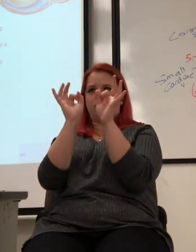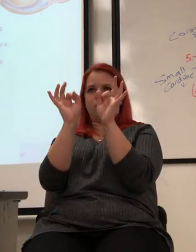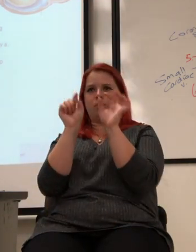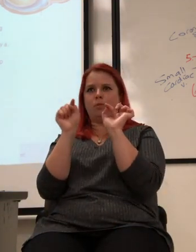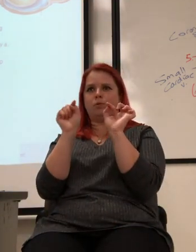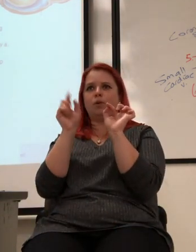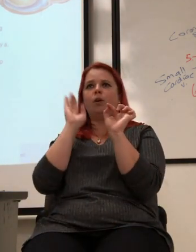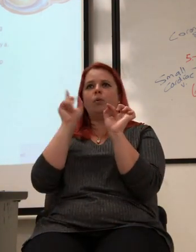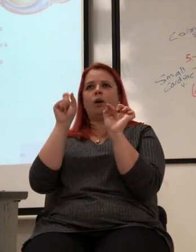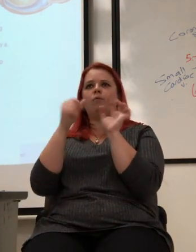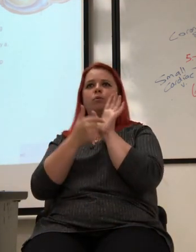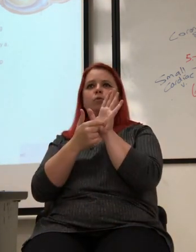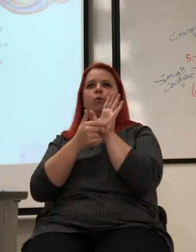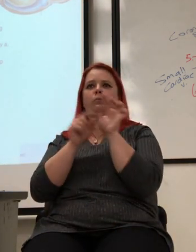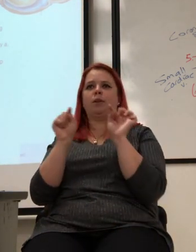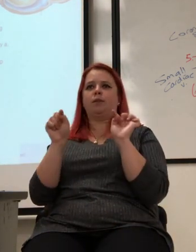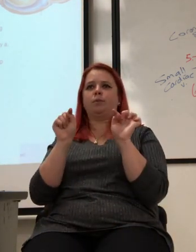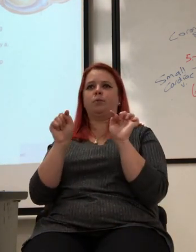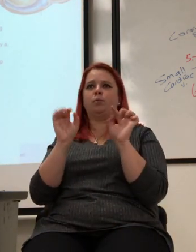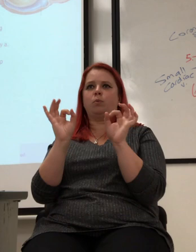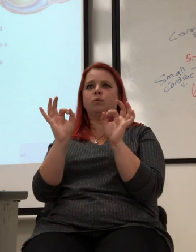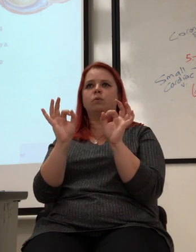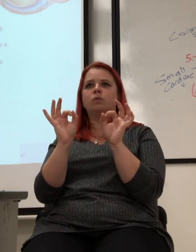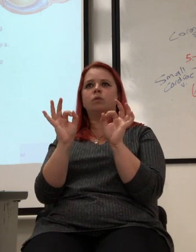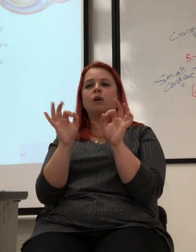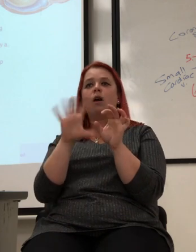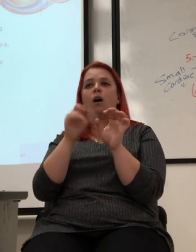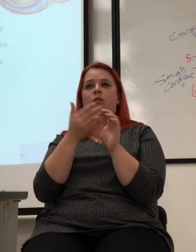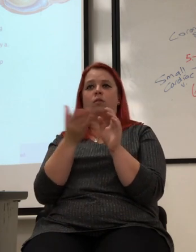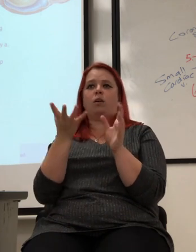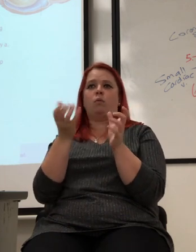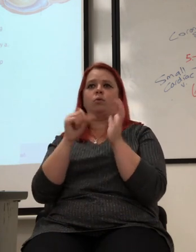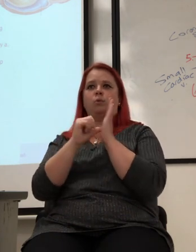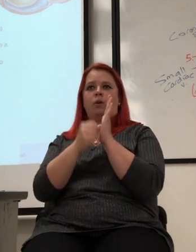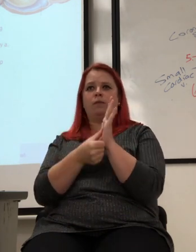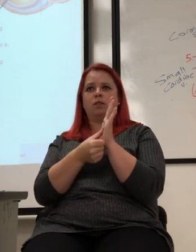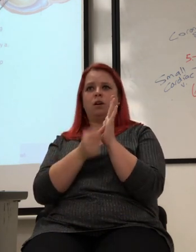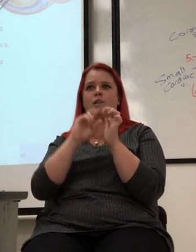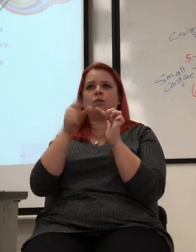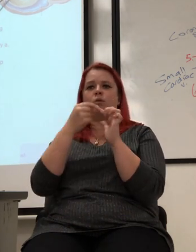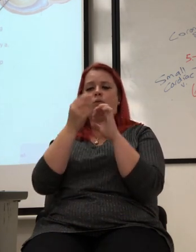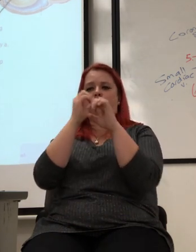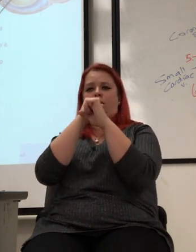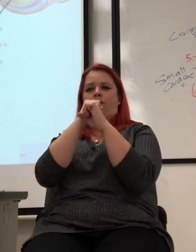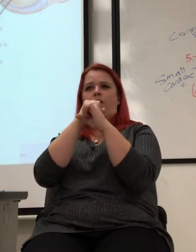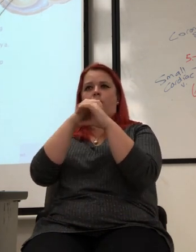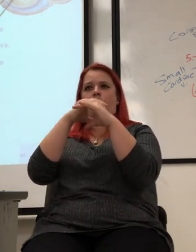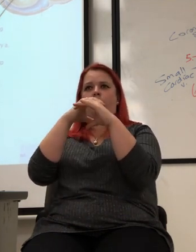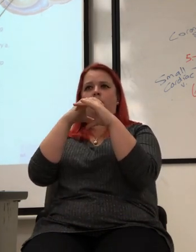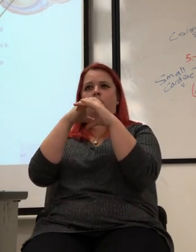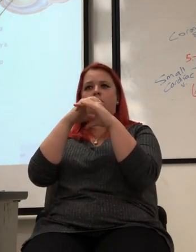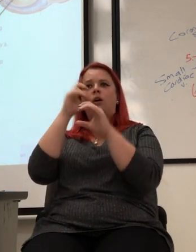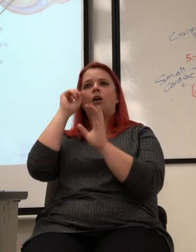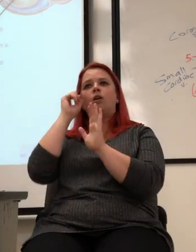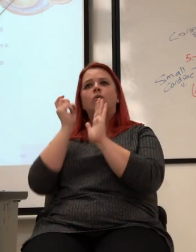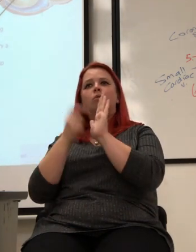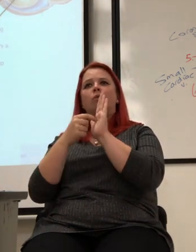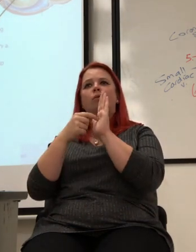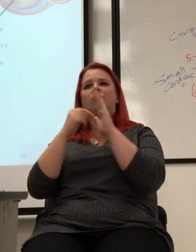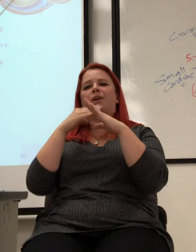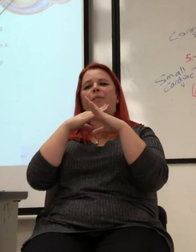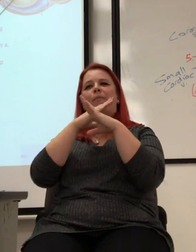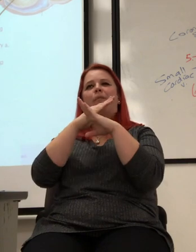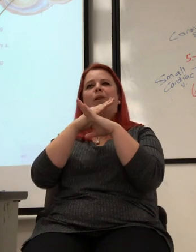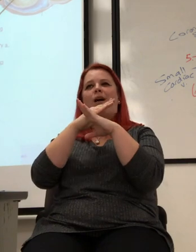arteries. Now, one thing I wanted to point out, notice when the valve opens, do you see how the valve, it blocks